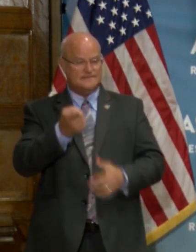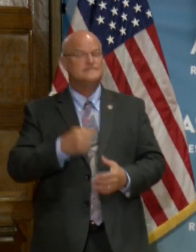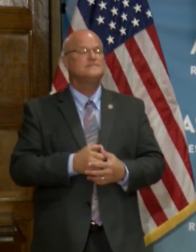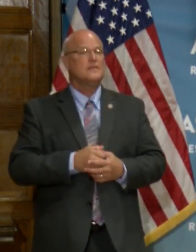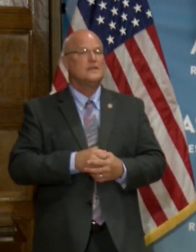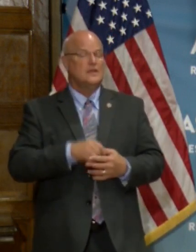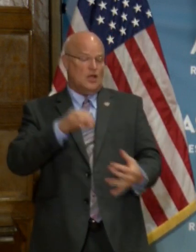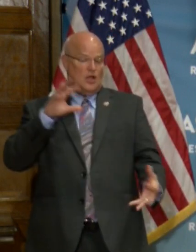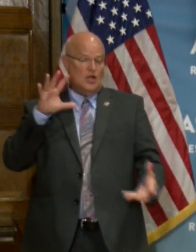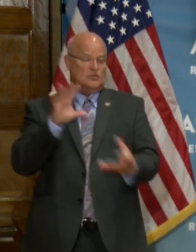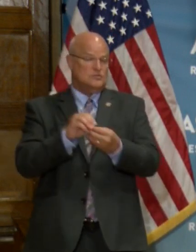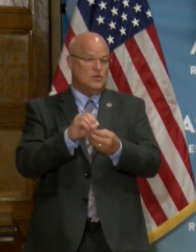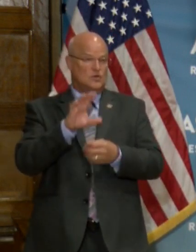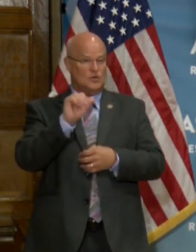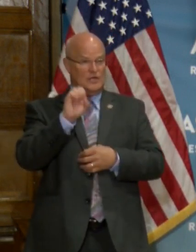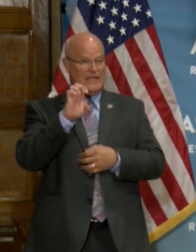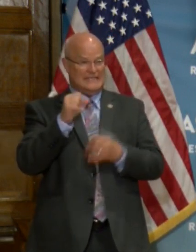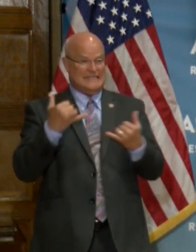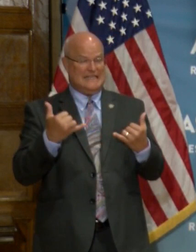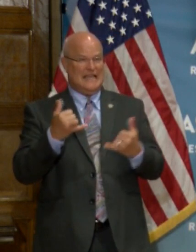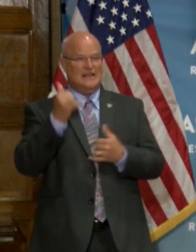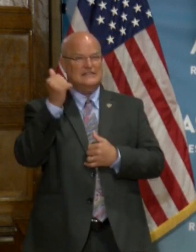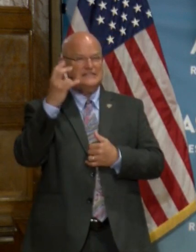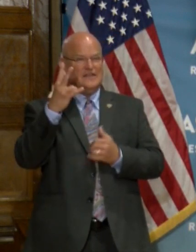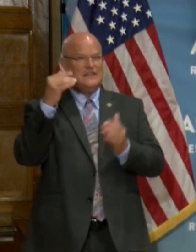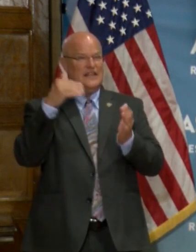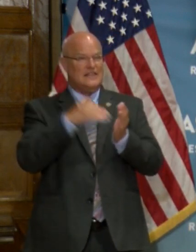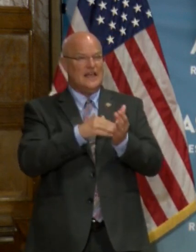So our total cases now are